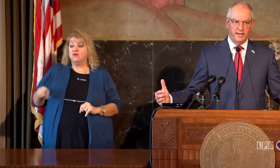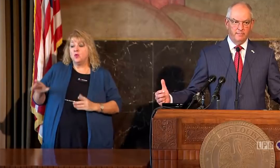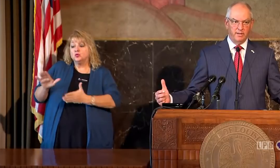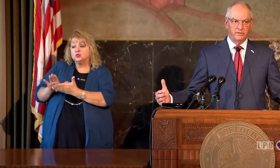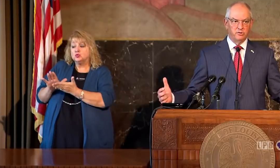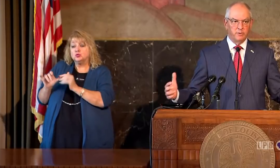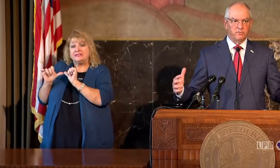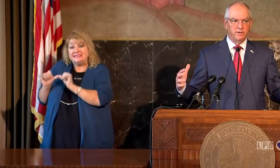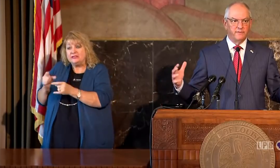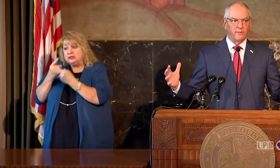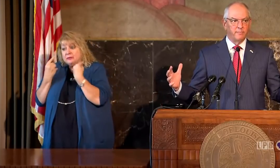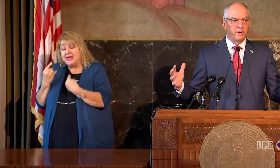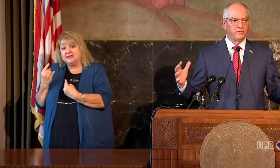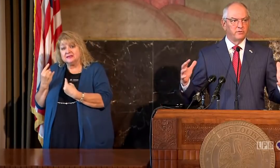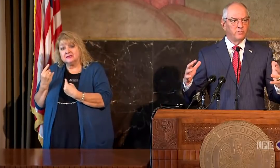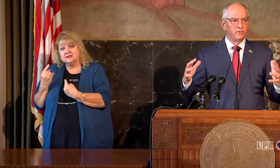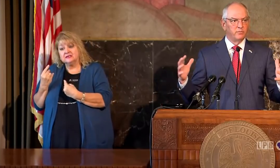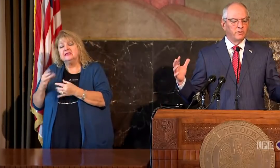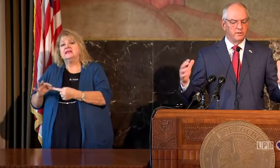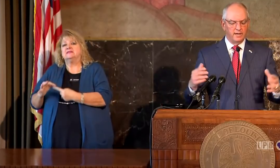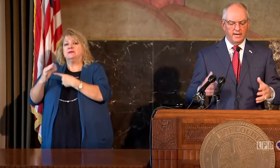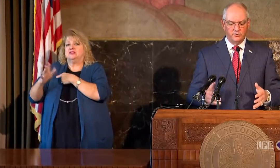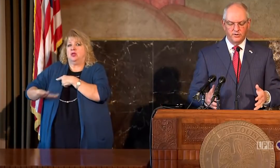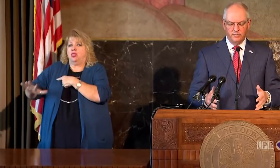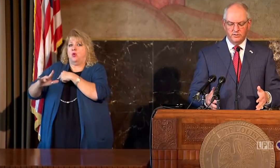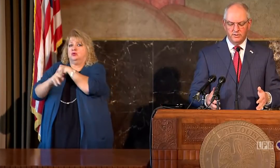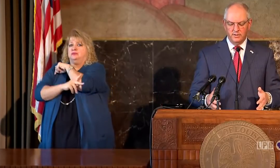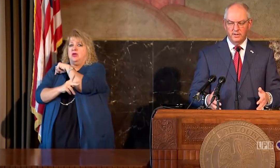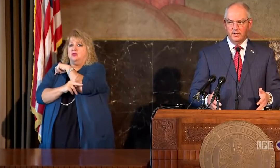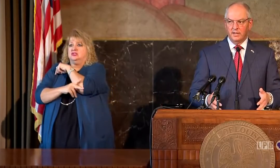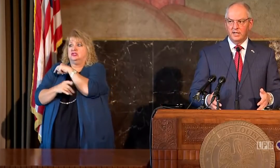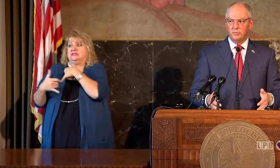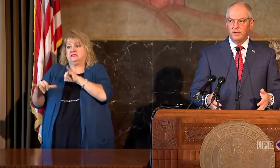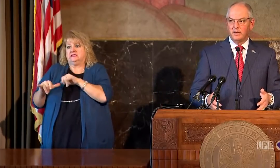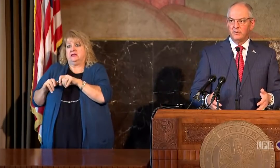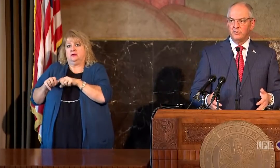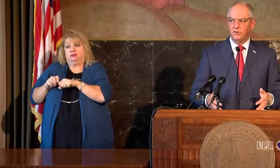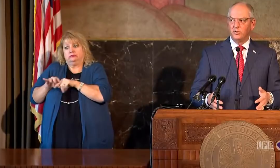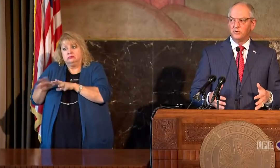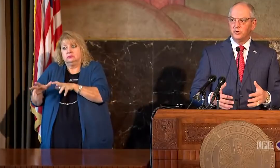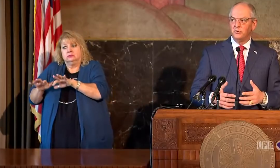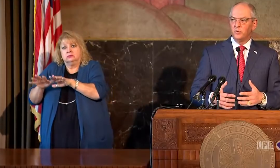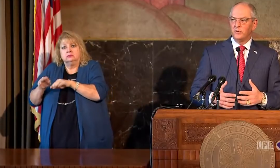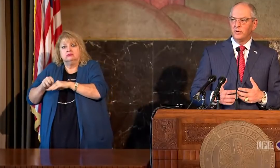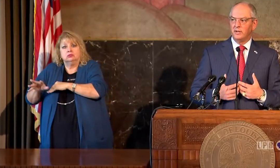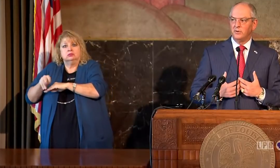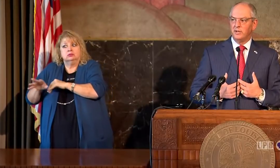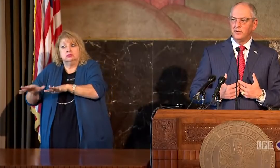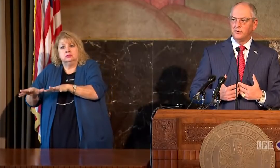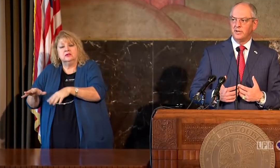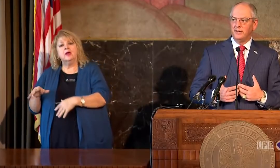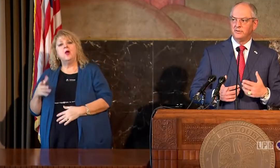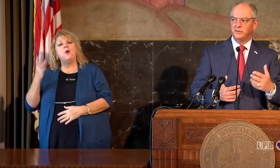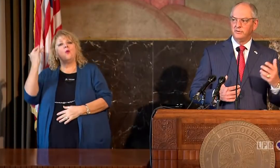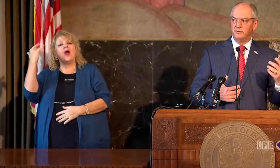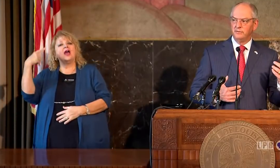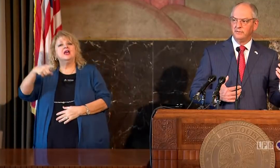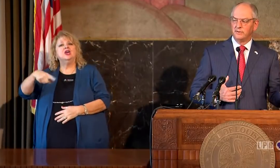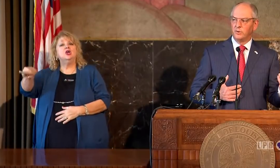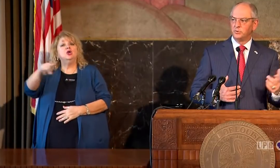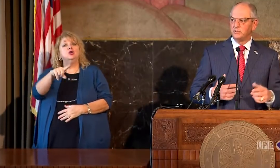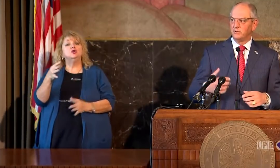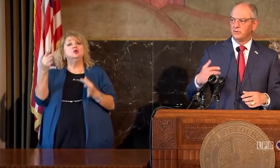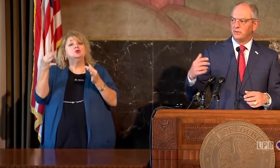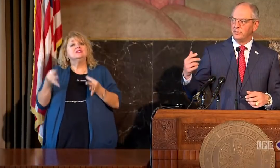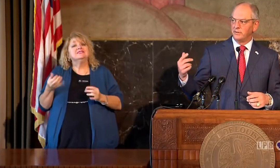mask mandate in place, especially if they were in parishes with high transmission, is because you can choose whether or not you take your child to